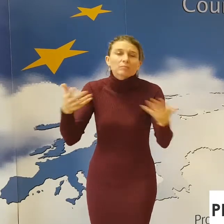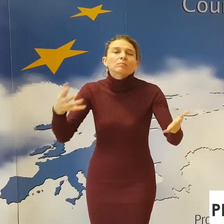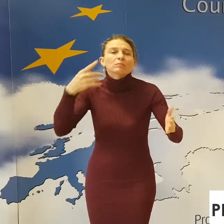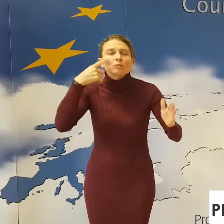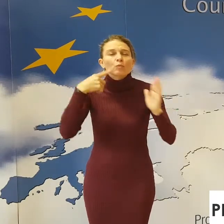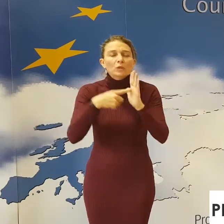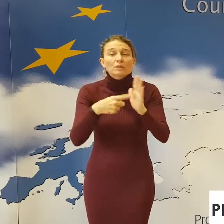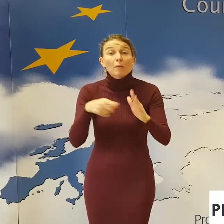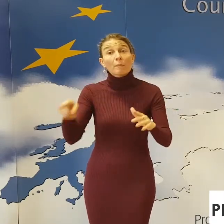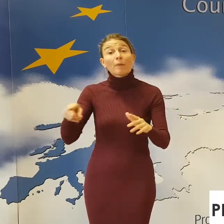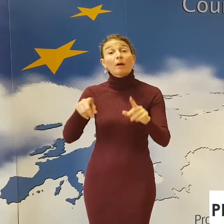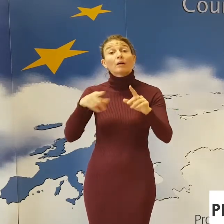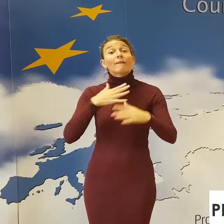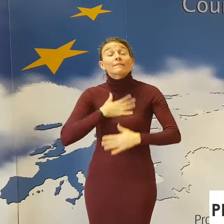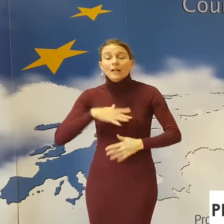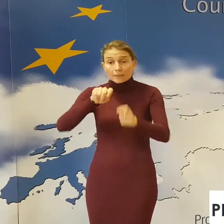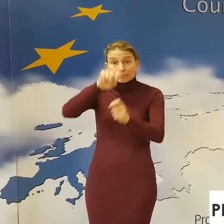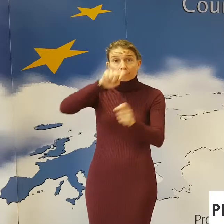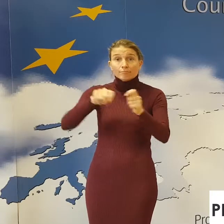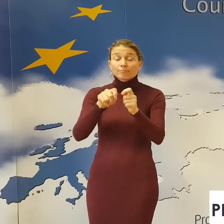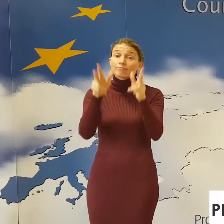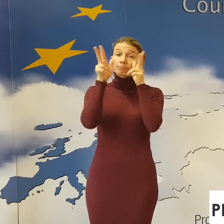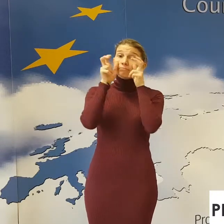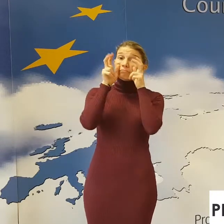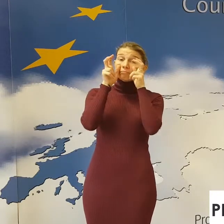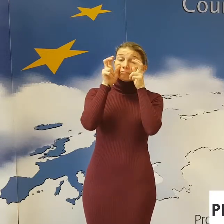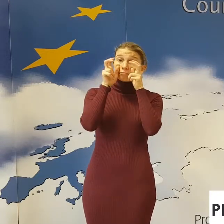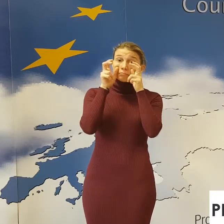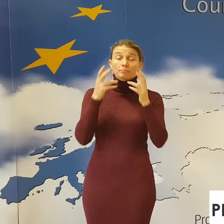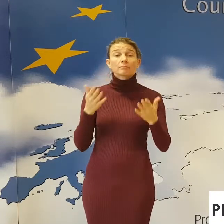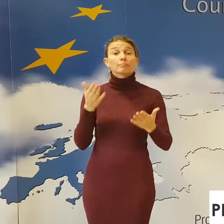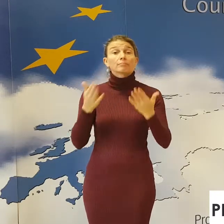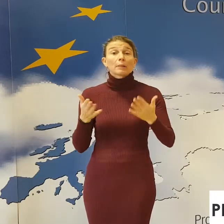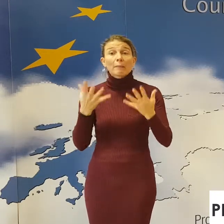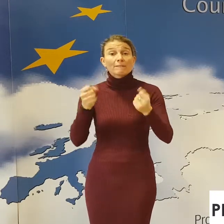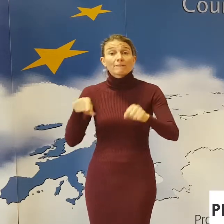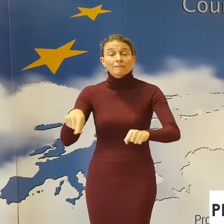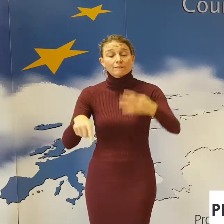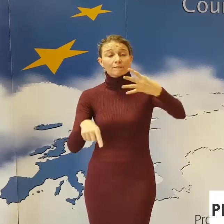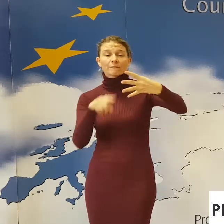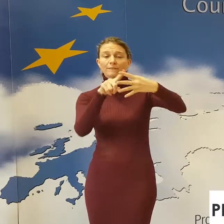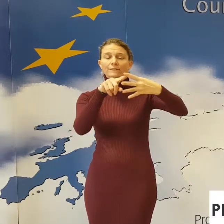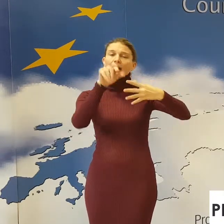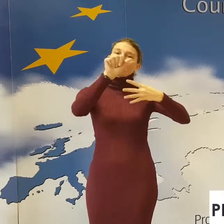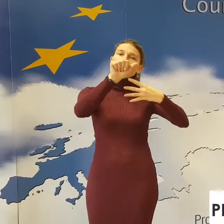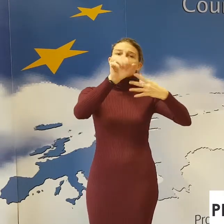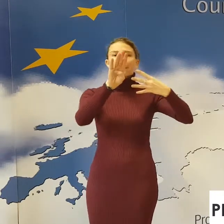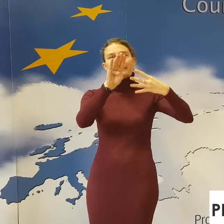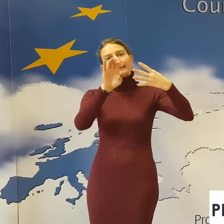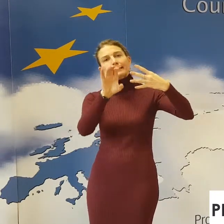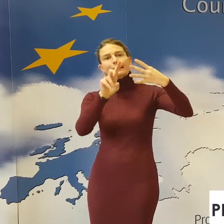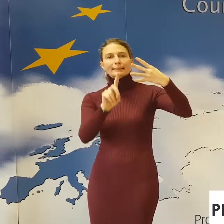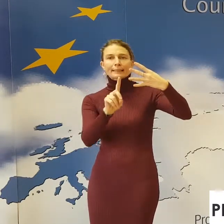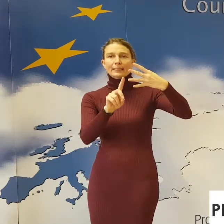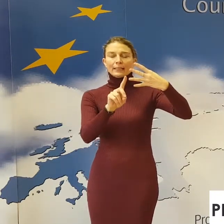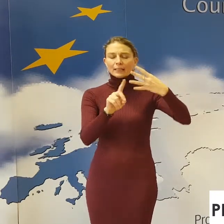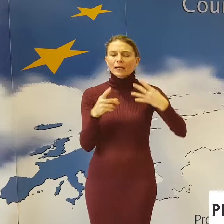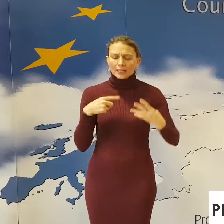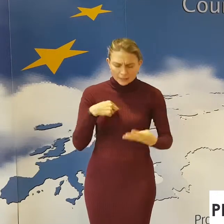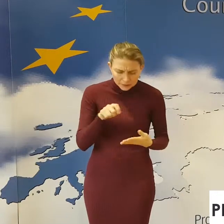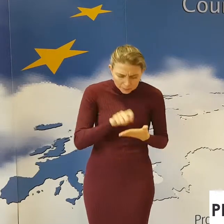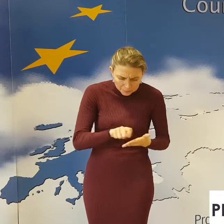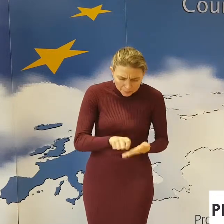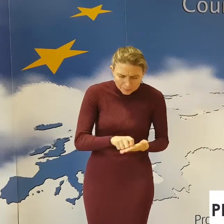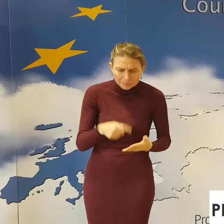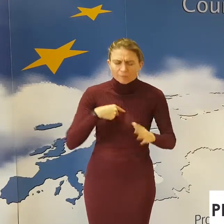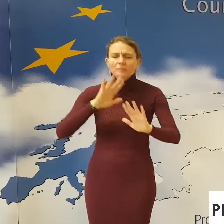skills test where you have, for example, multiple choice answers, you want to see if those work. You want to